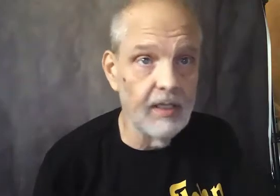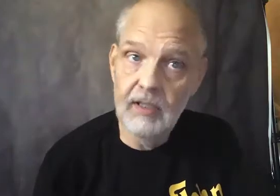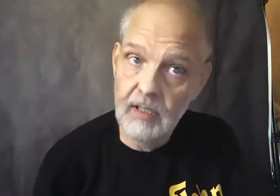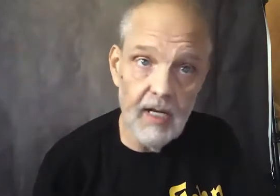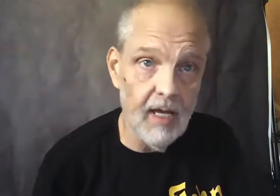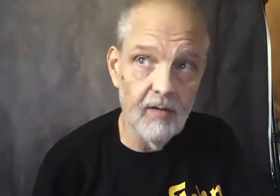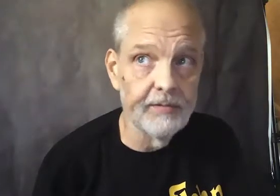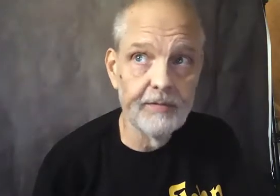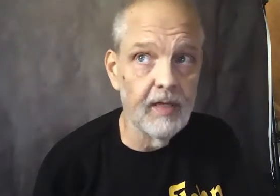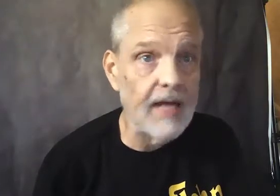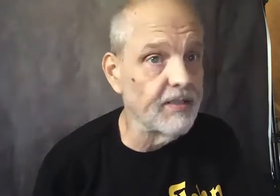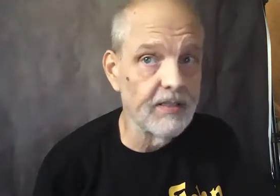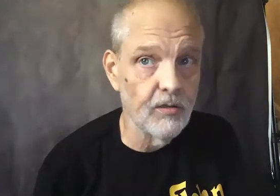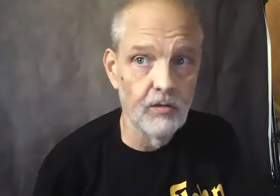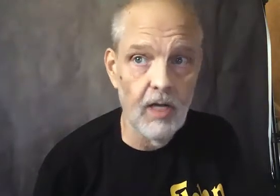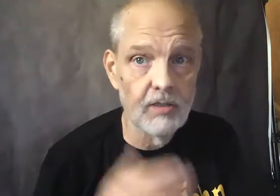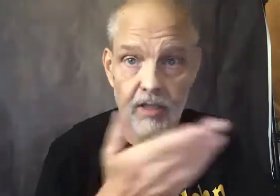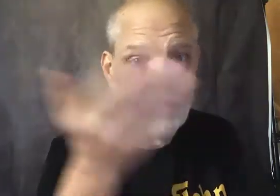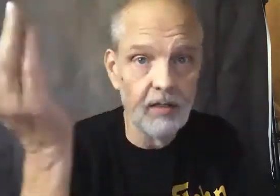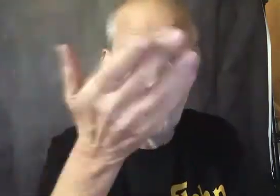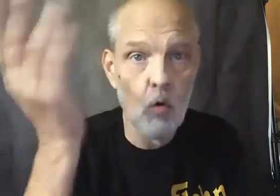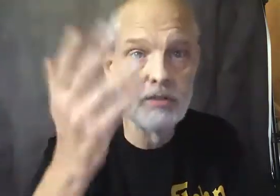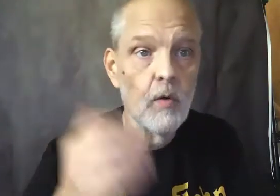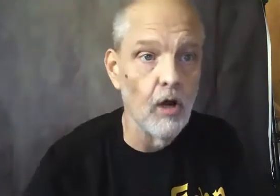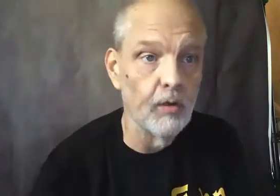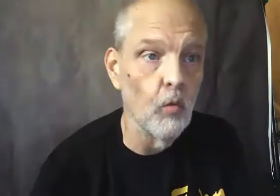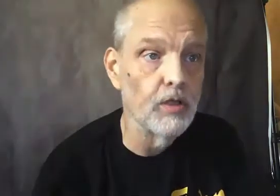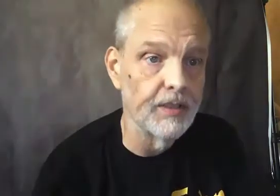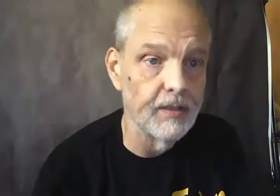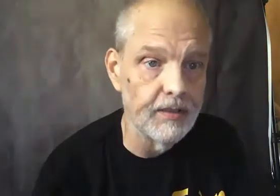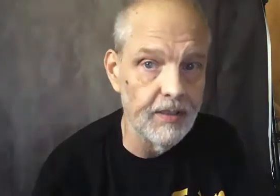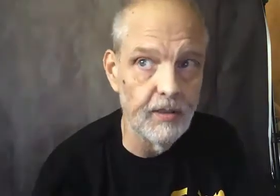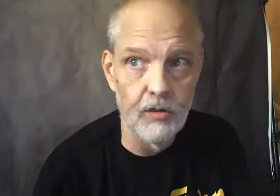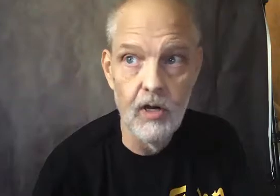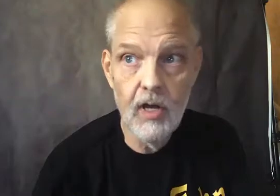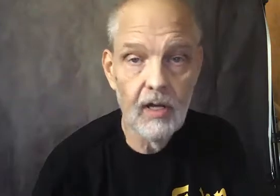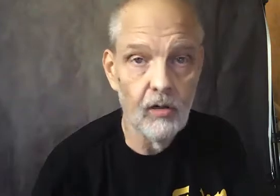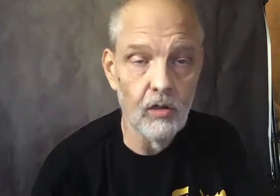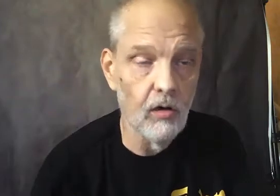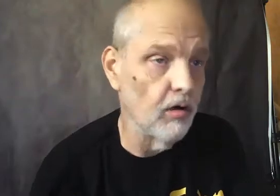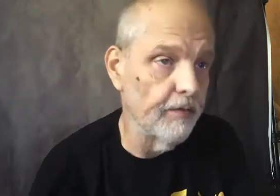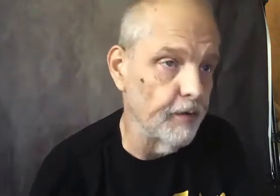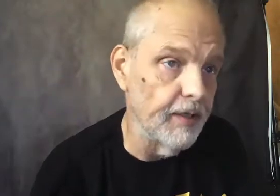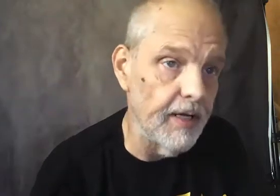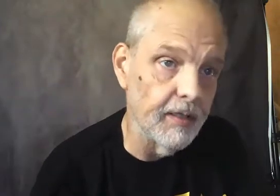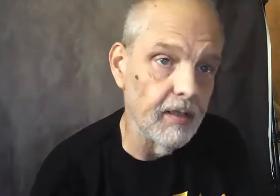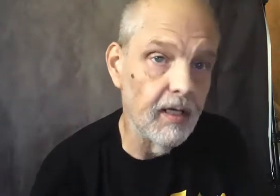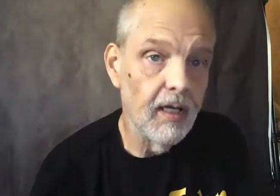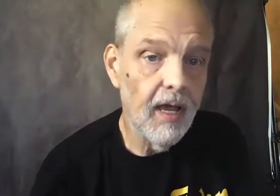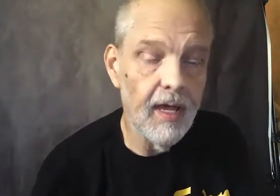did not have access or knowledge of anything, what was going on in Washington, D.C. or Hartford, Connecticut.